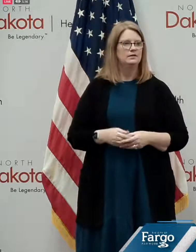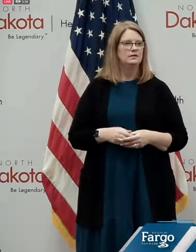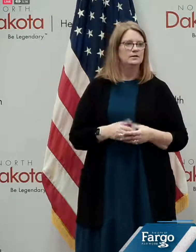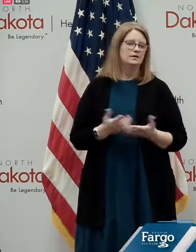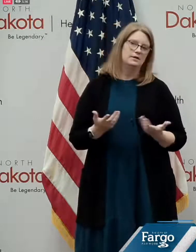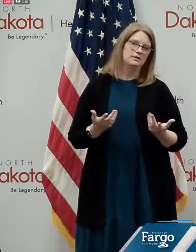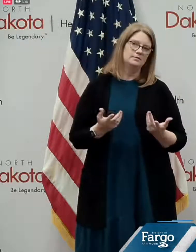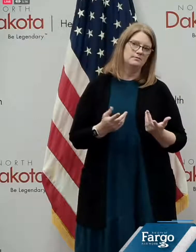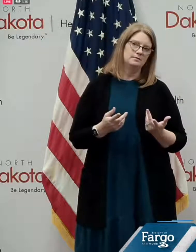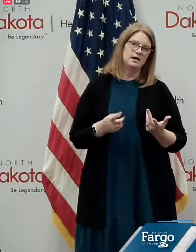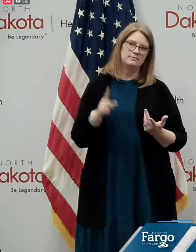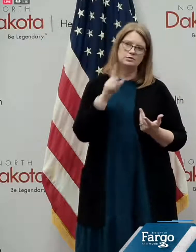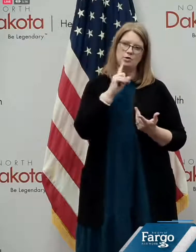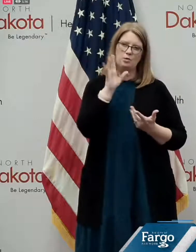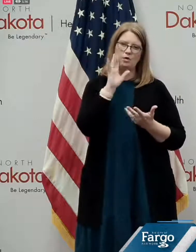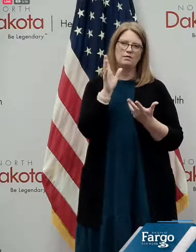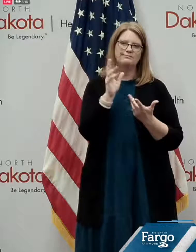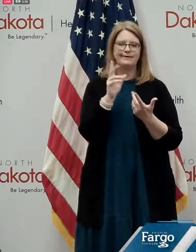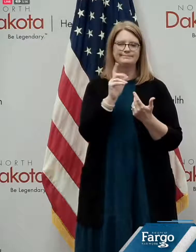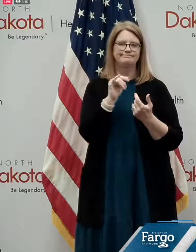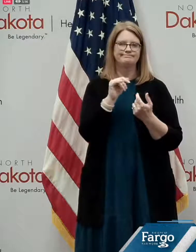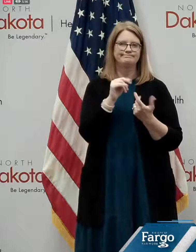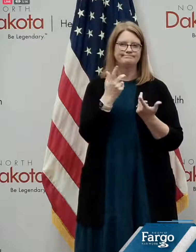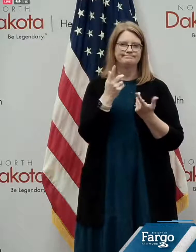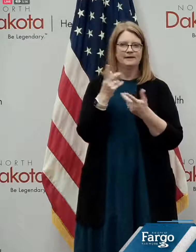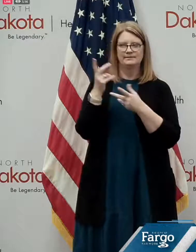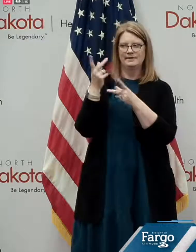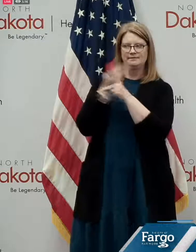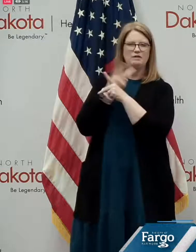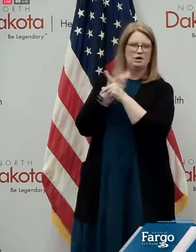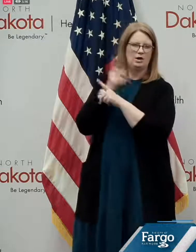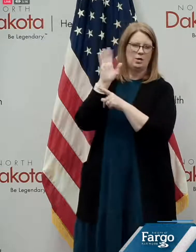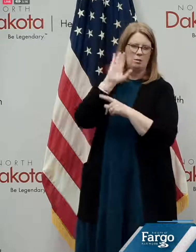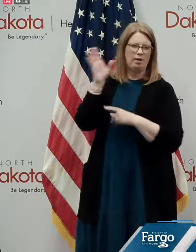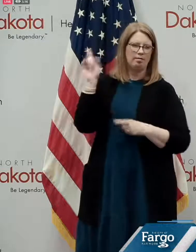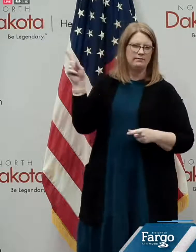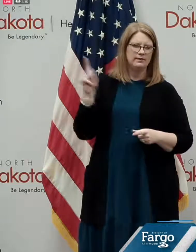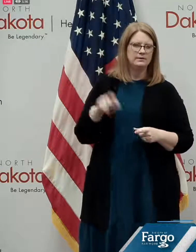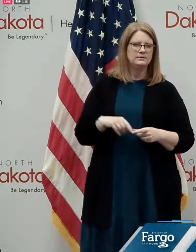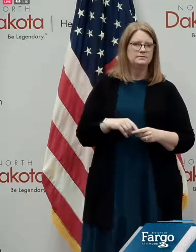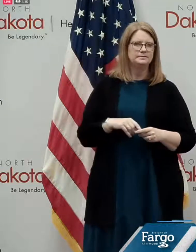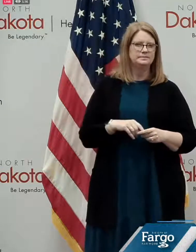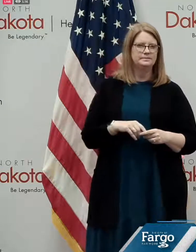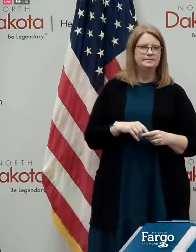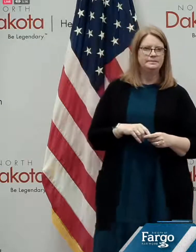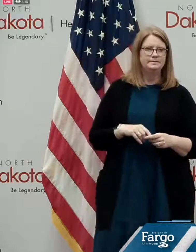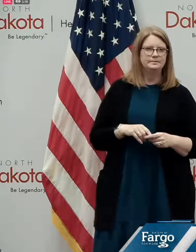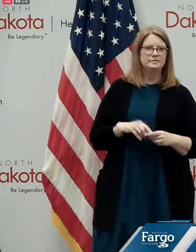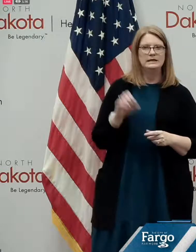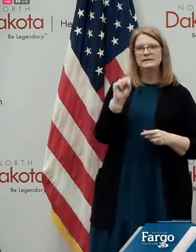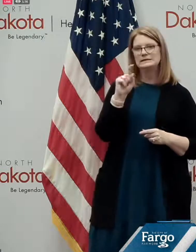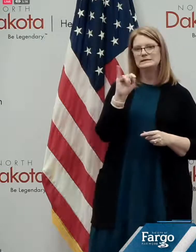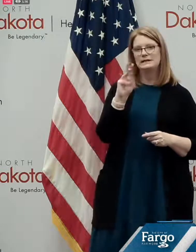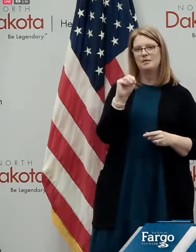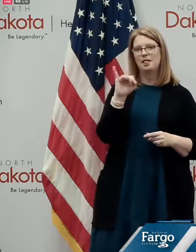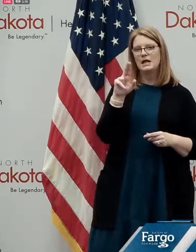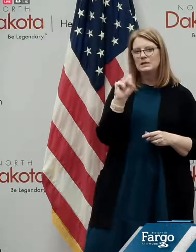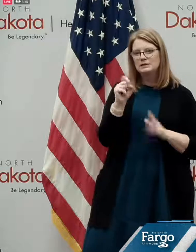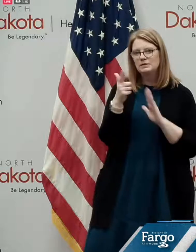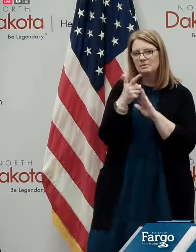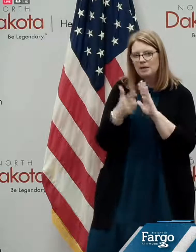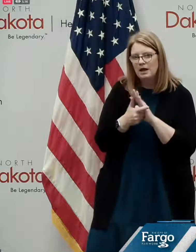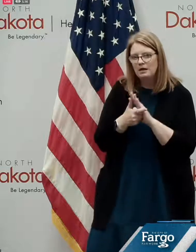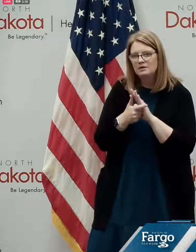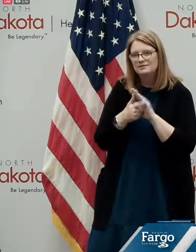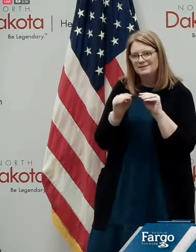that it needs to get a bill out. I think the thing that needs to happen is there needs to be a stimulus bill that comes out before